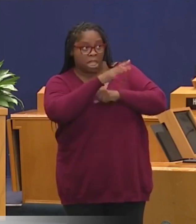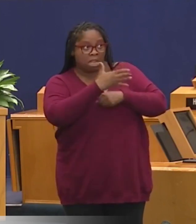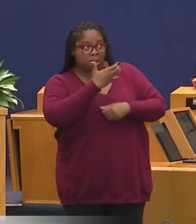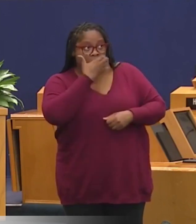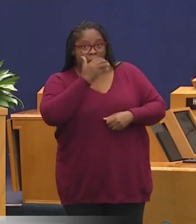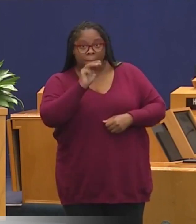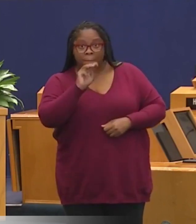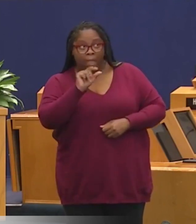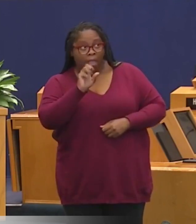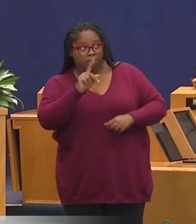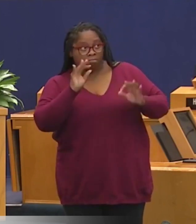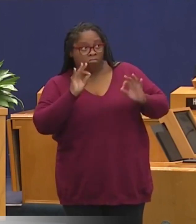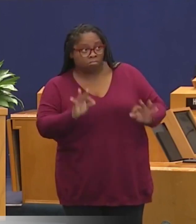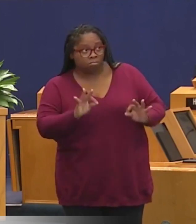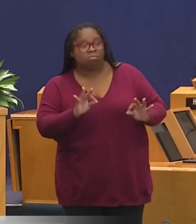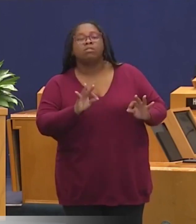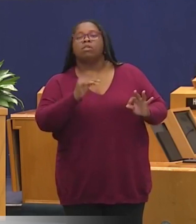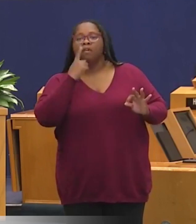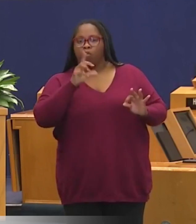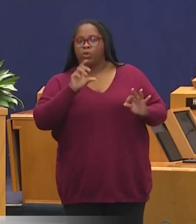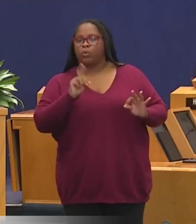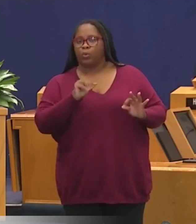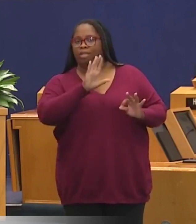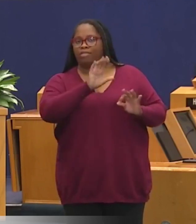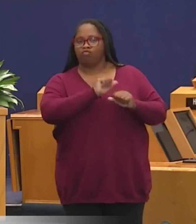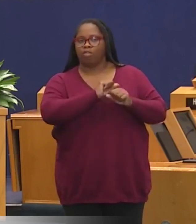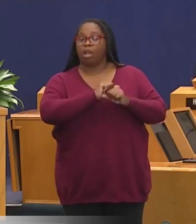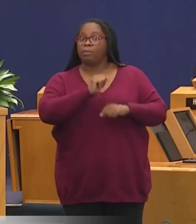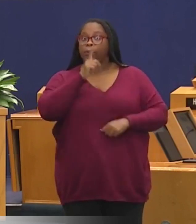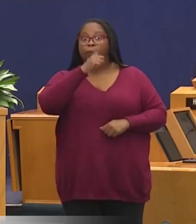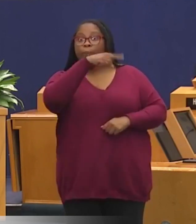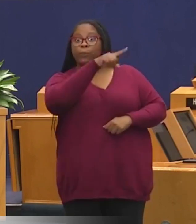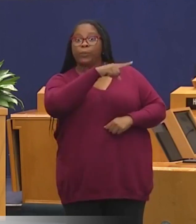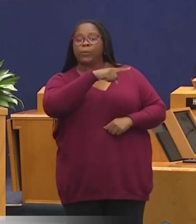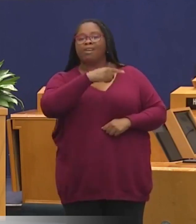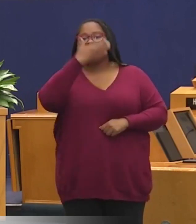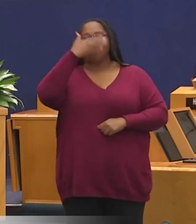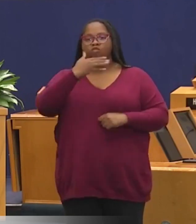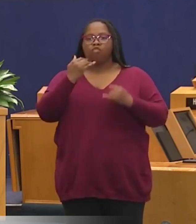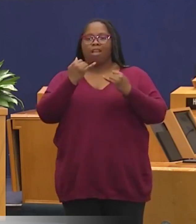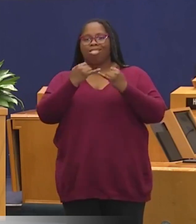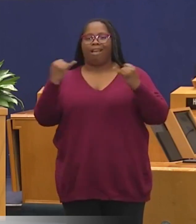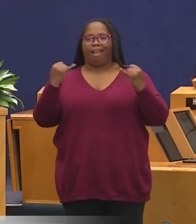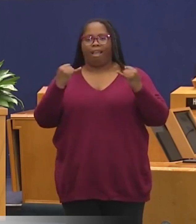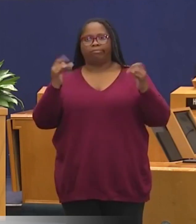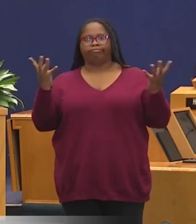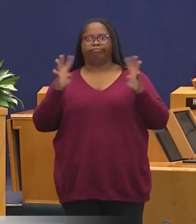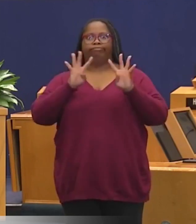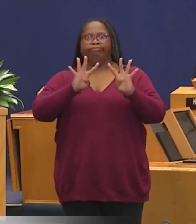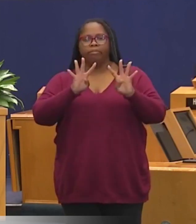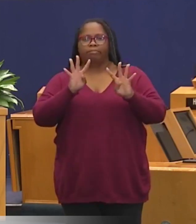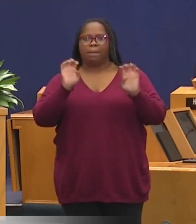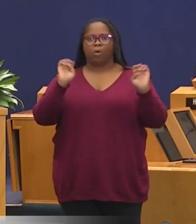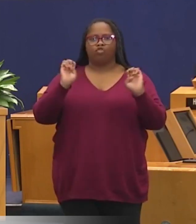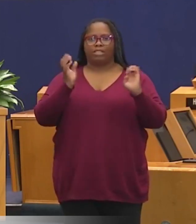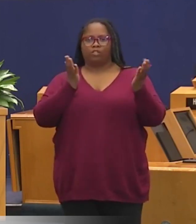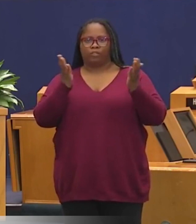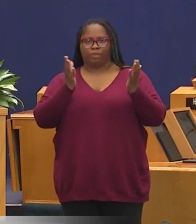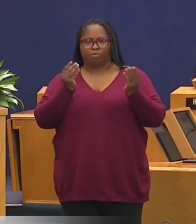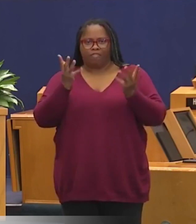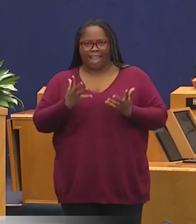jobs. And those are our frontline healthcare workers. Frontline healthcare workers need access to N95